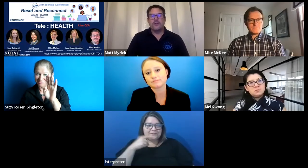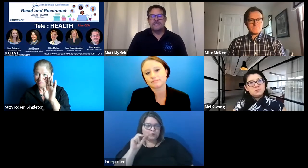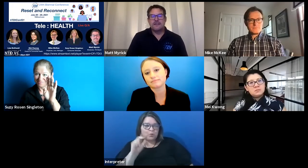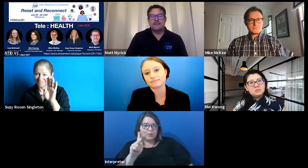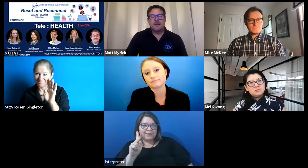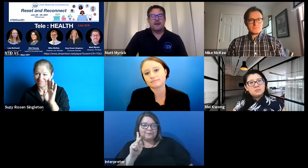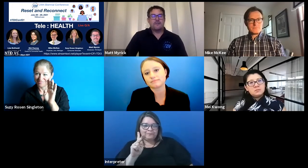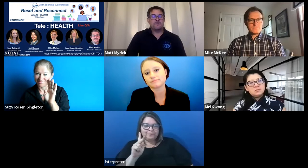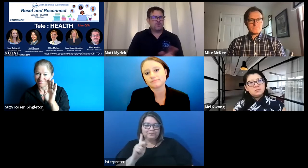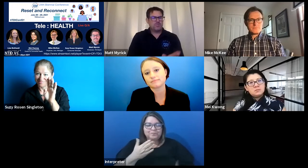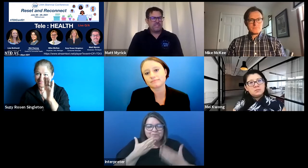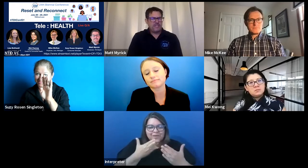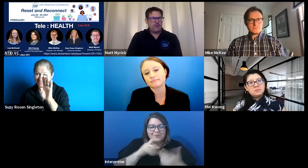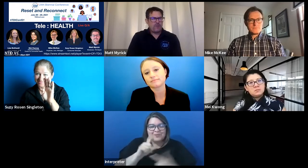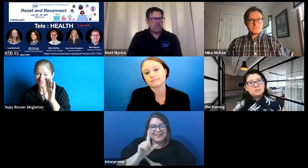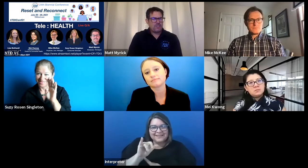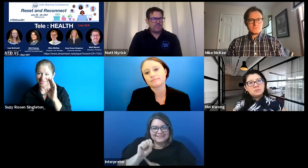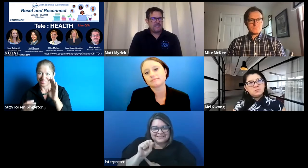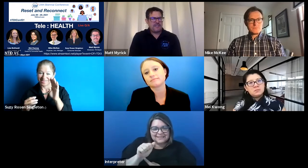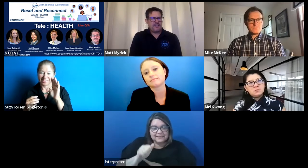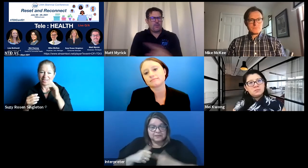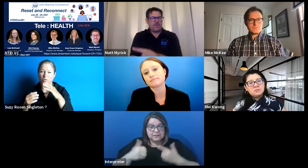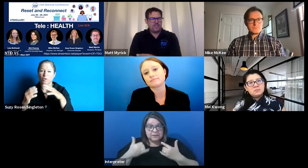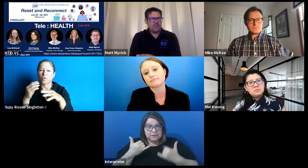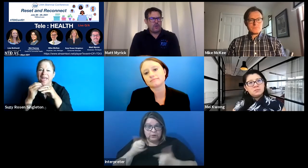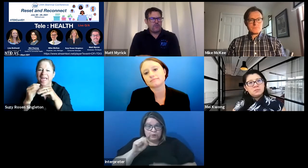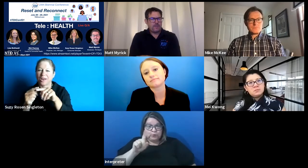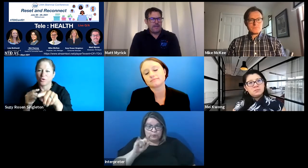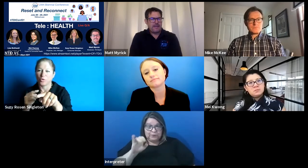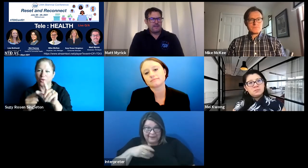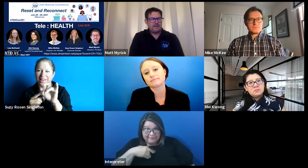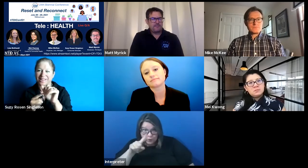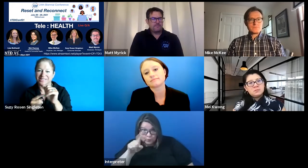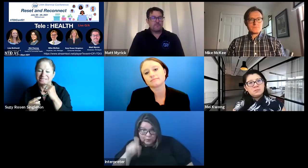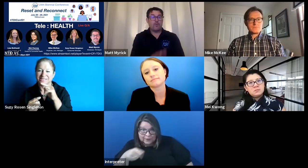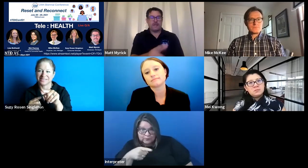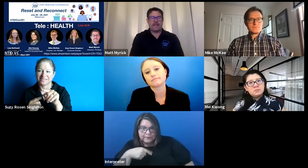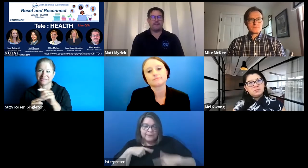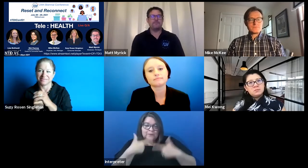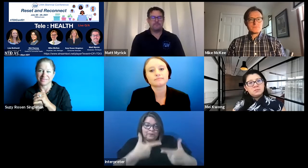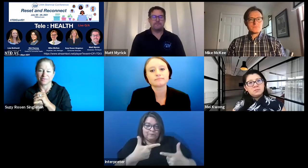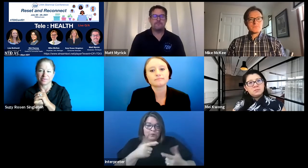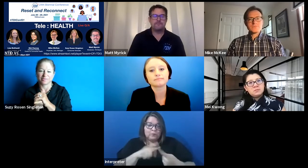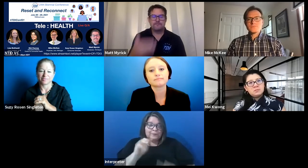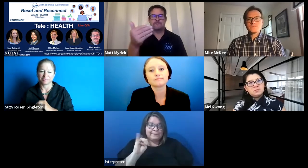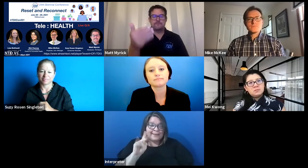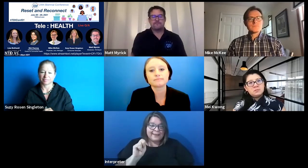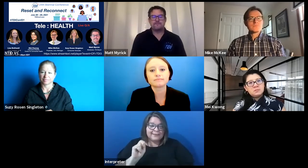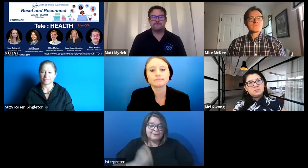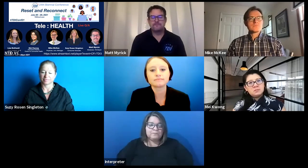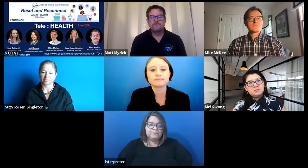Thank you, Lisa. Suzy, did you have a question and then you wanted to turn it over to Mike? Yeah, I wanted to add to what Lisa